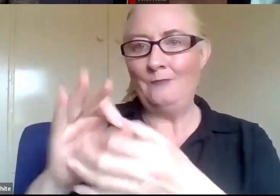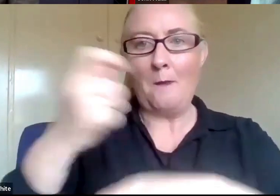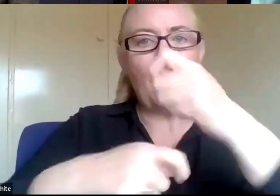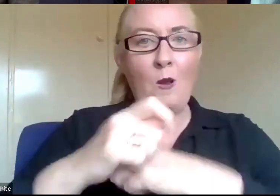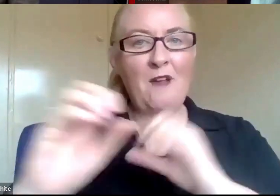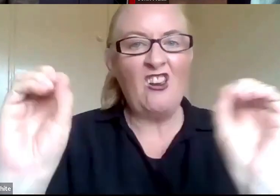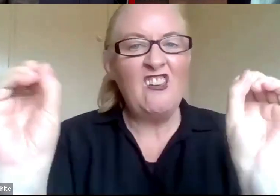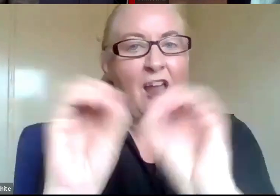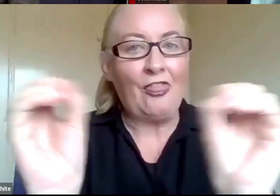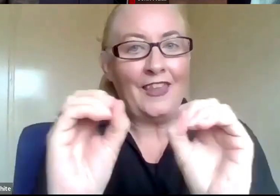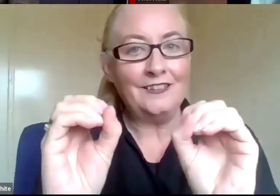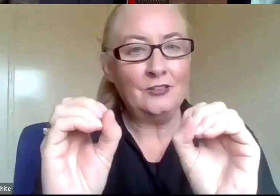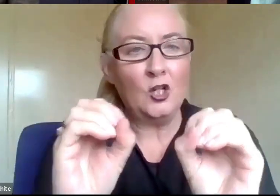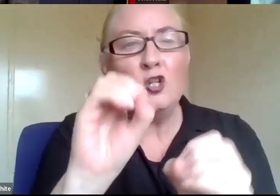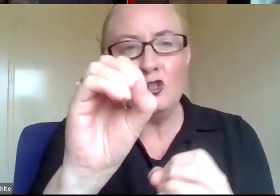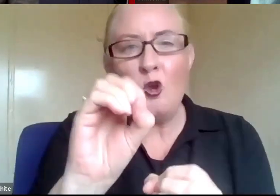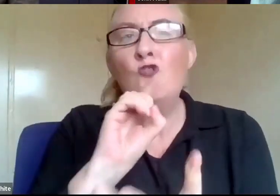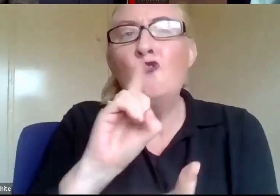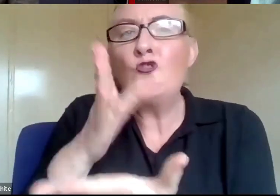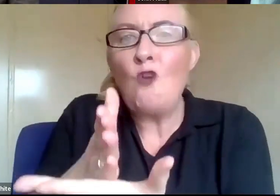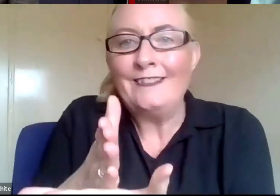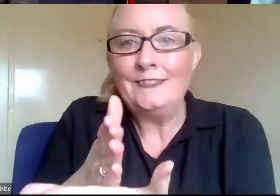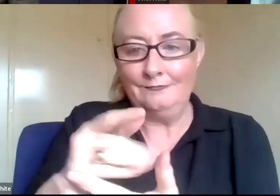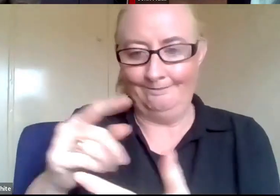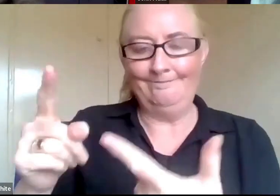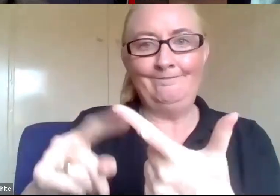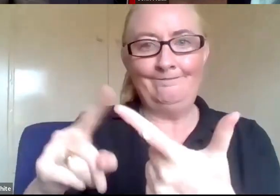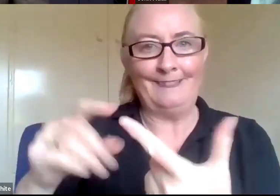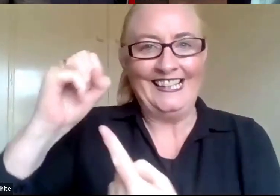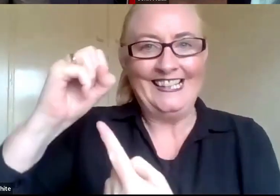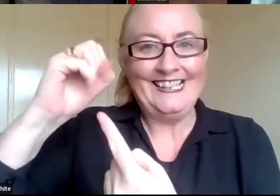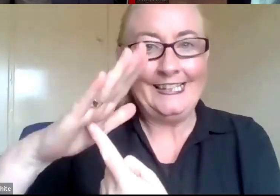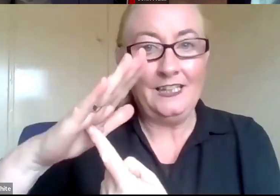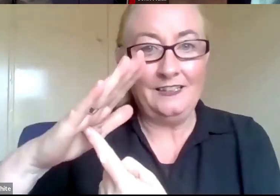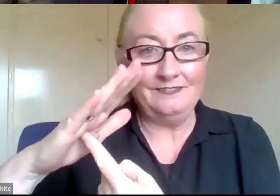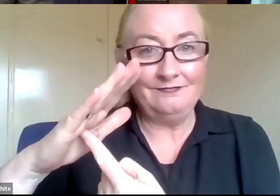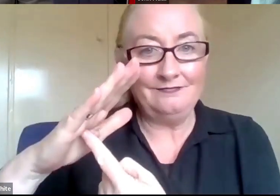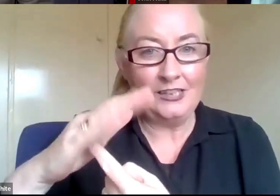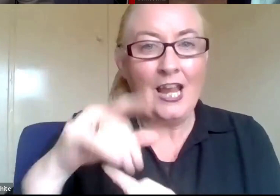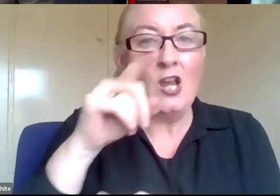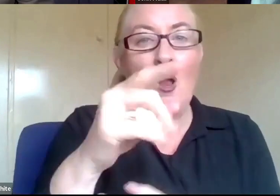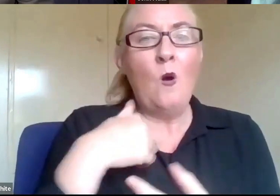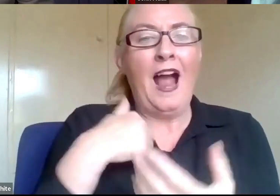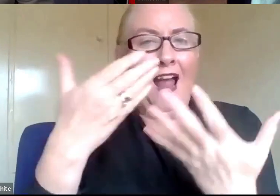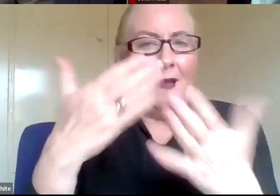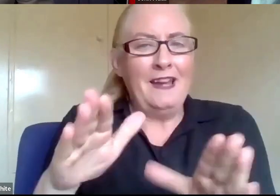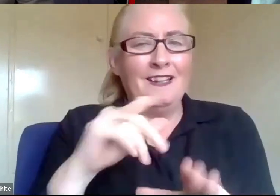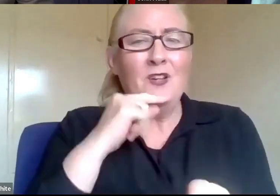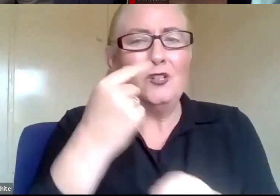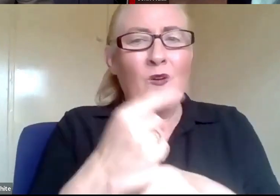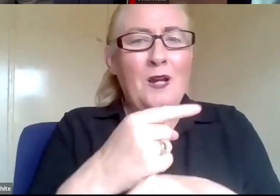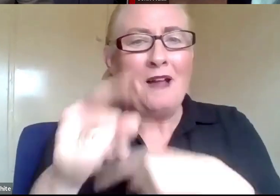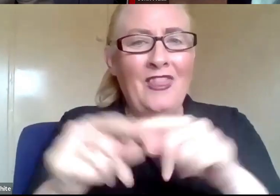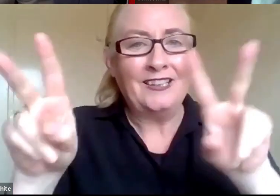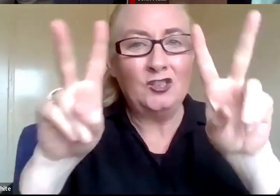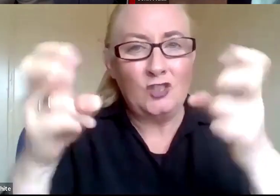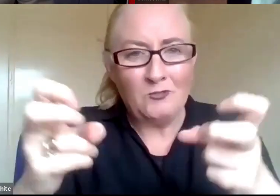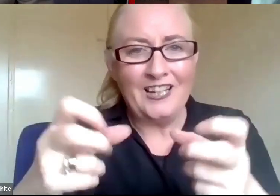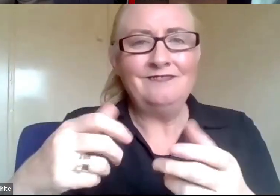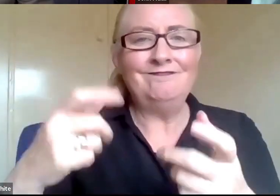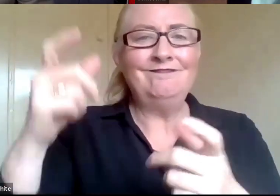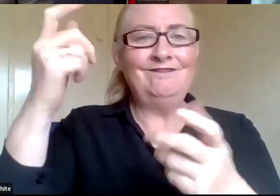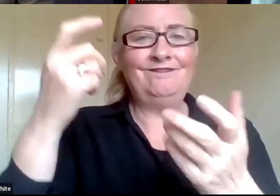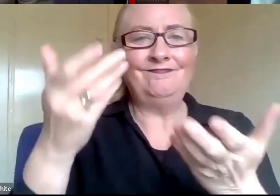time. And I promise you that not once have I ever spoken on this subject without mentioning integrity.